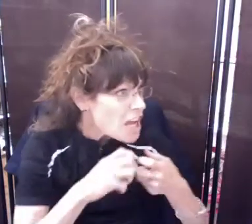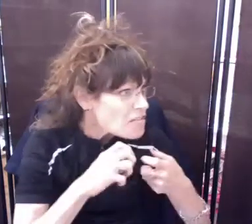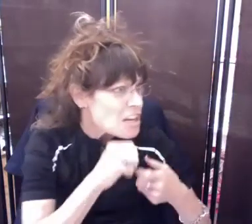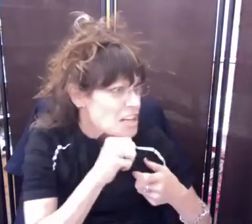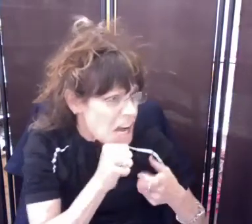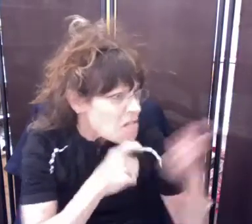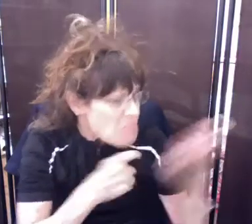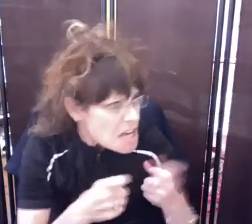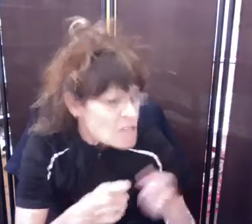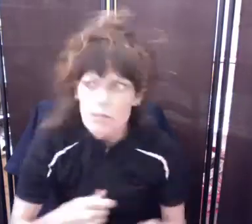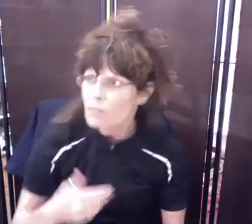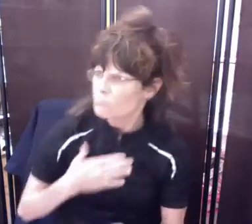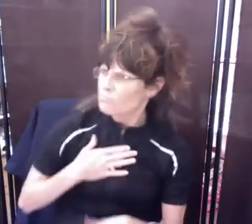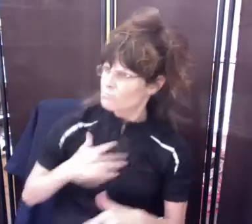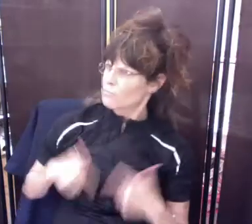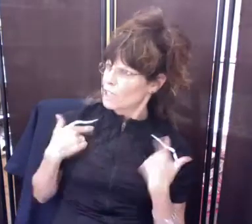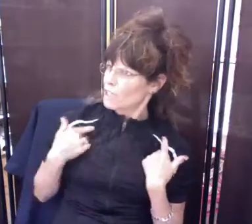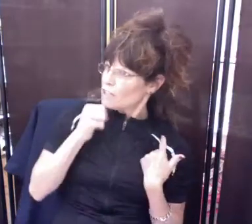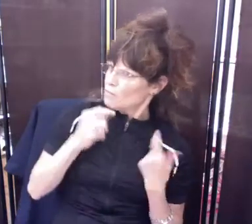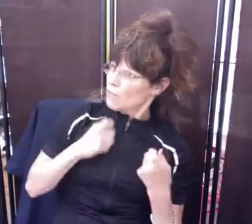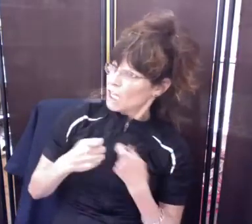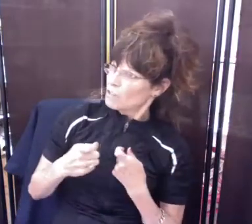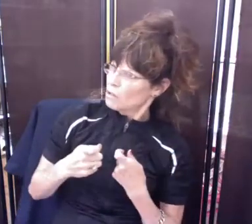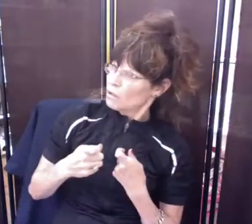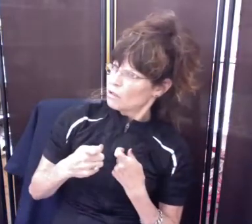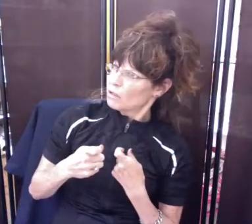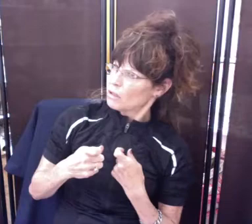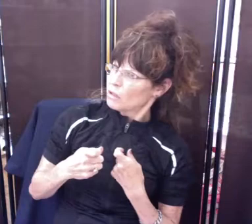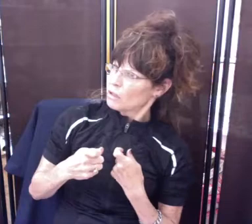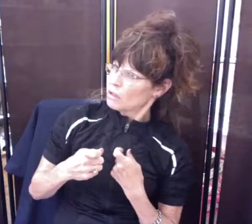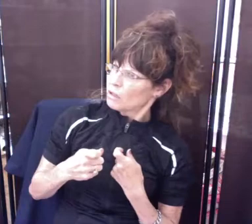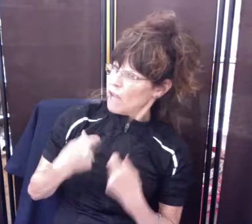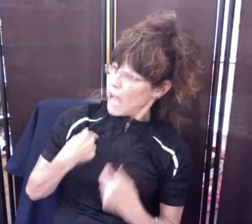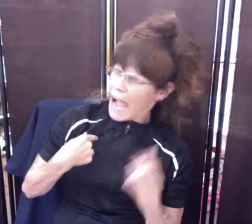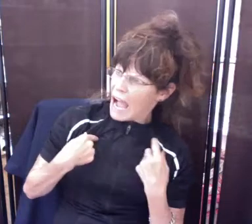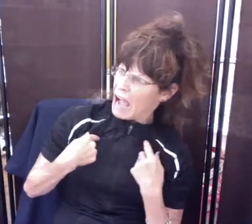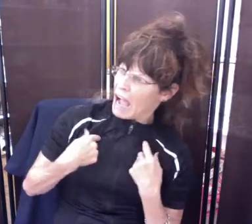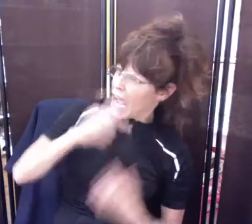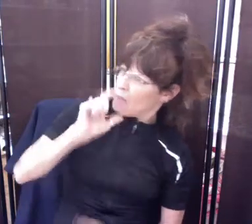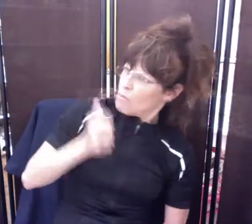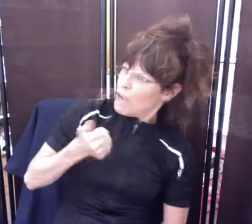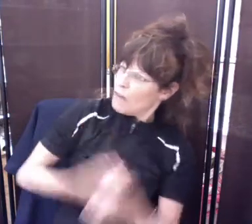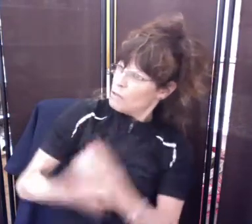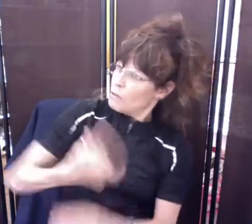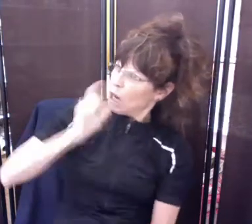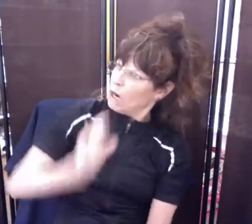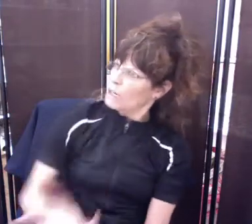crazy, because I party. Everybody parties. And